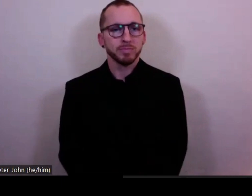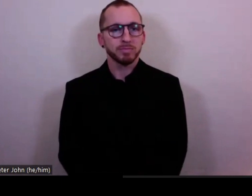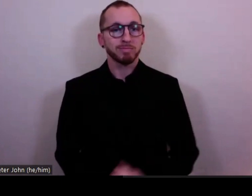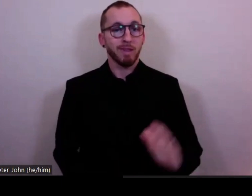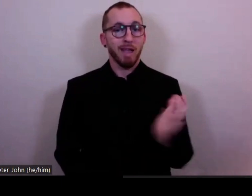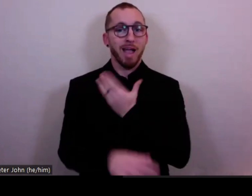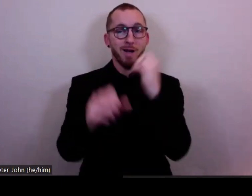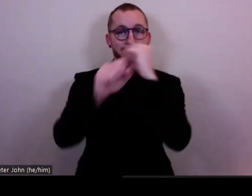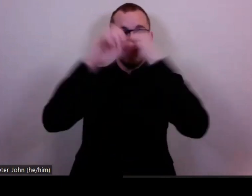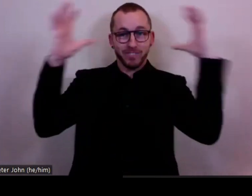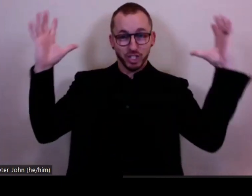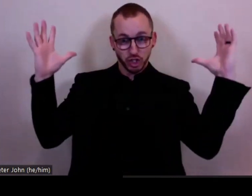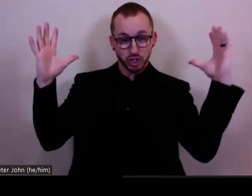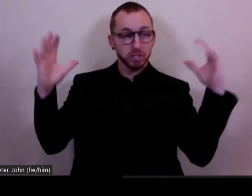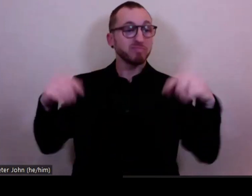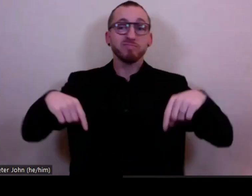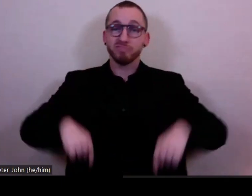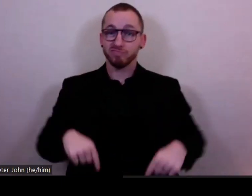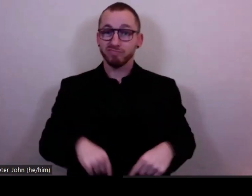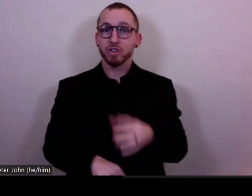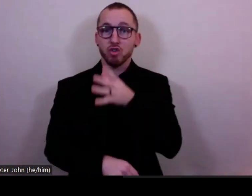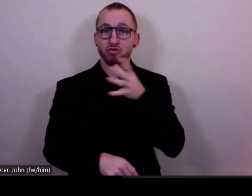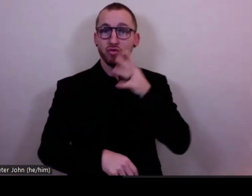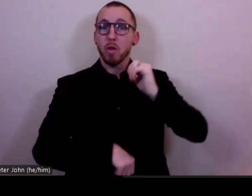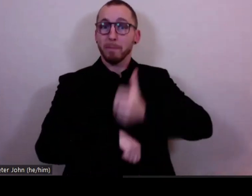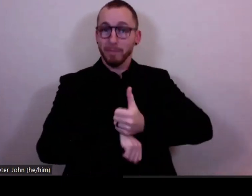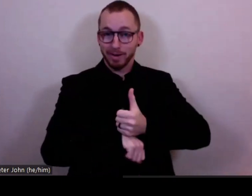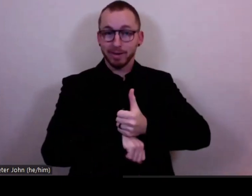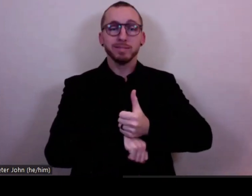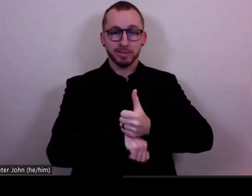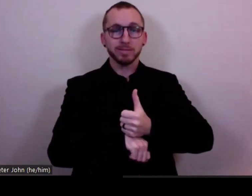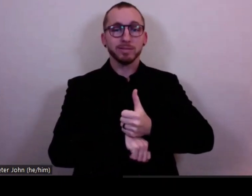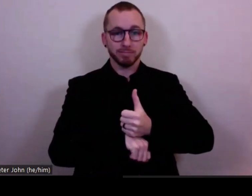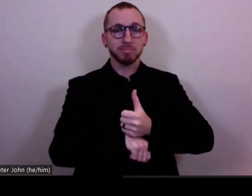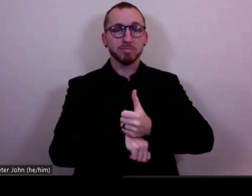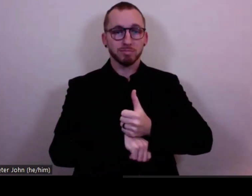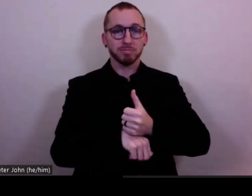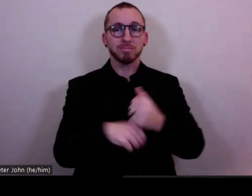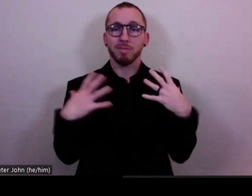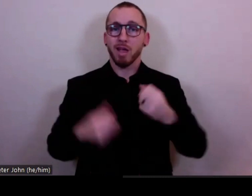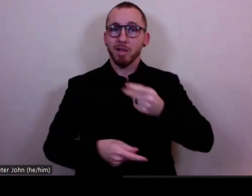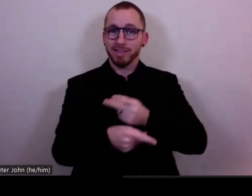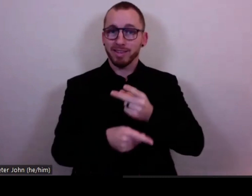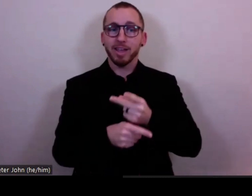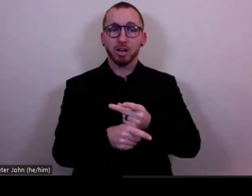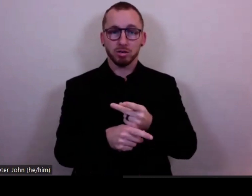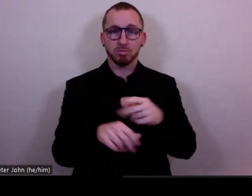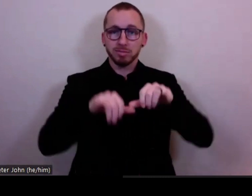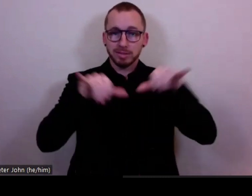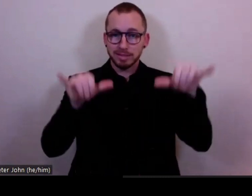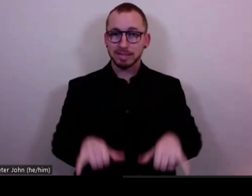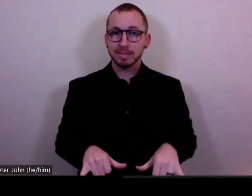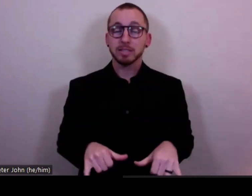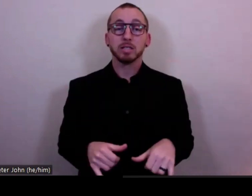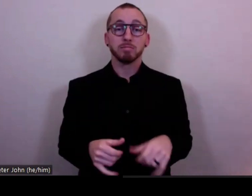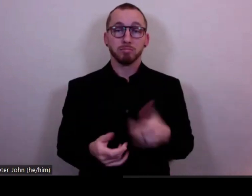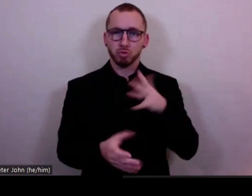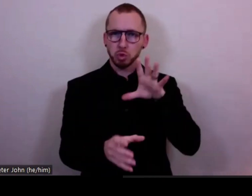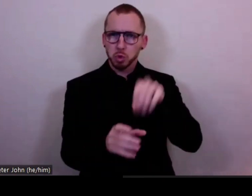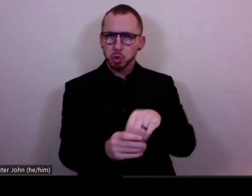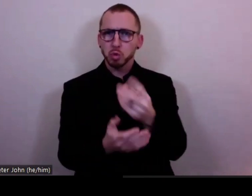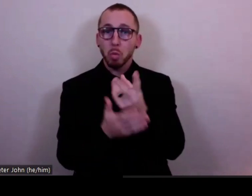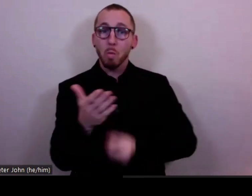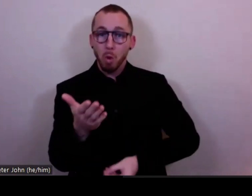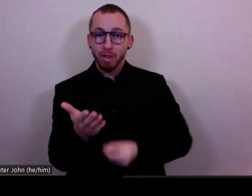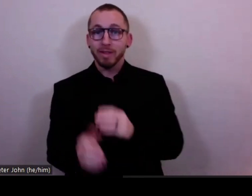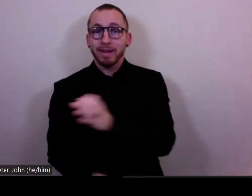rural behavioral health care delivery system that is both clinically and culturally competent, provides and ensuring